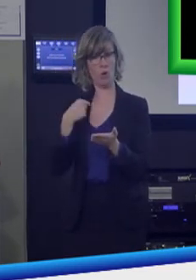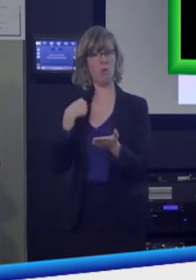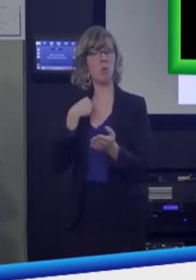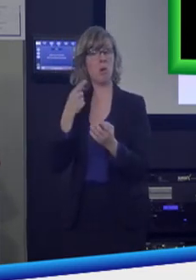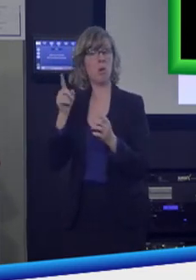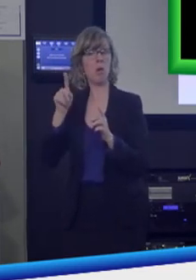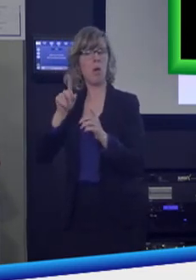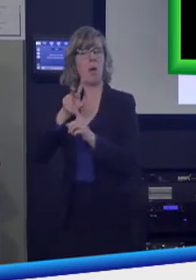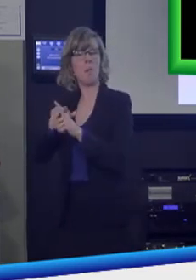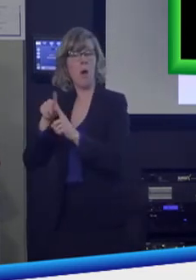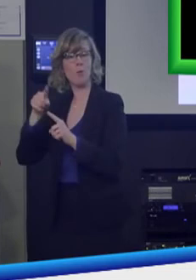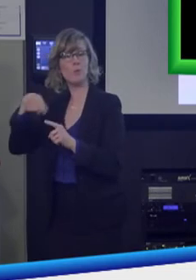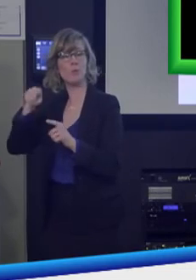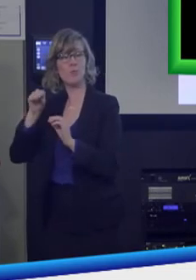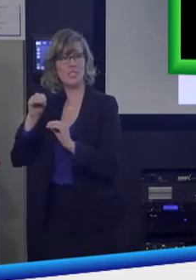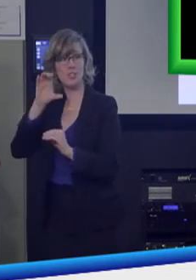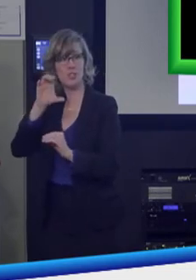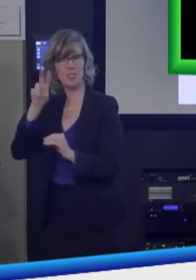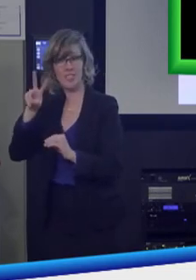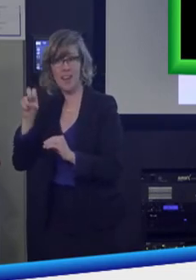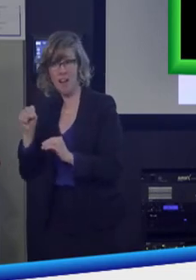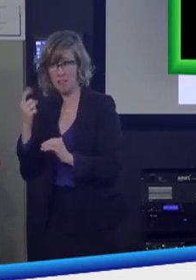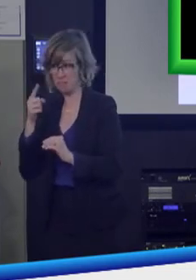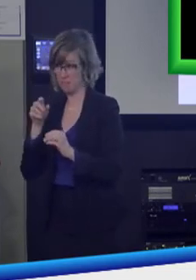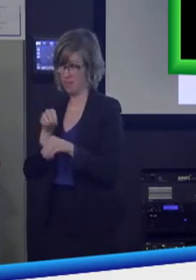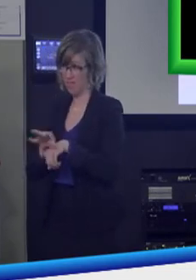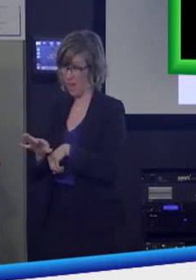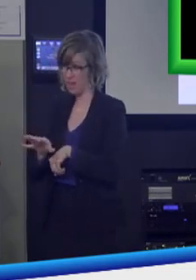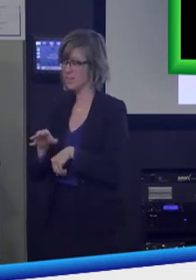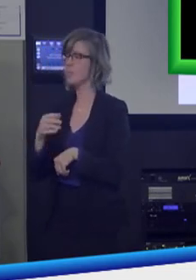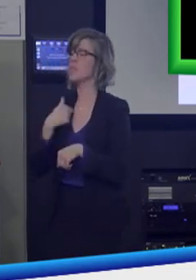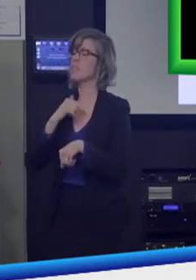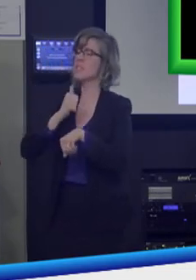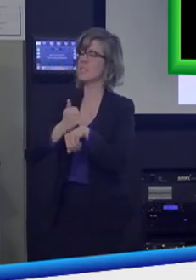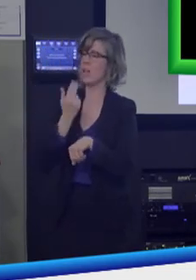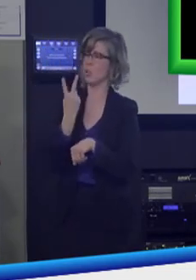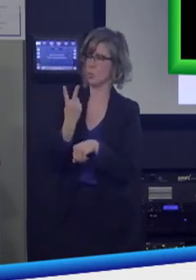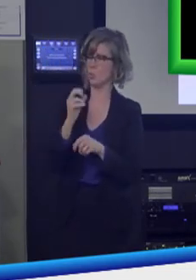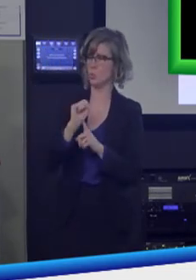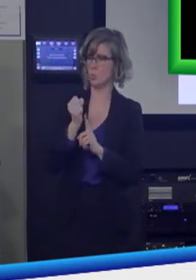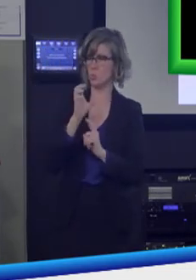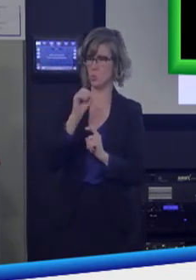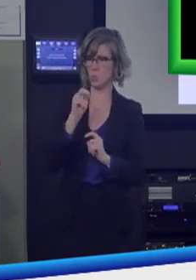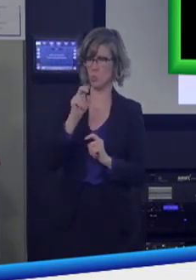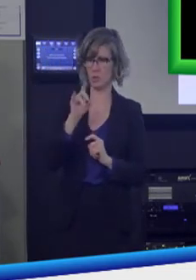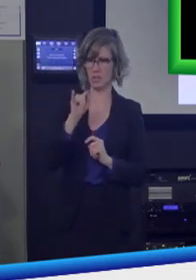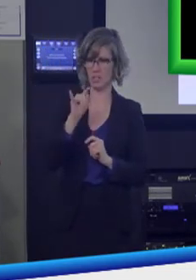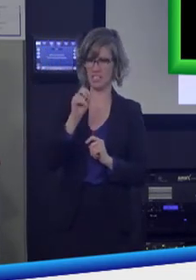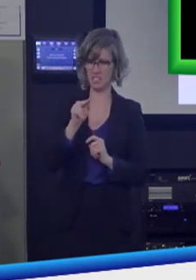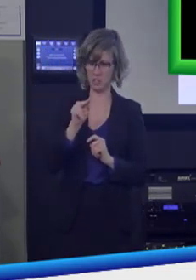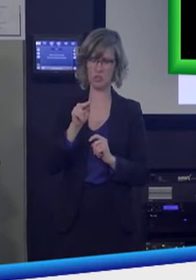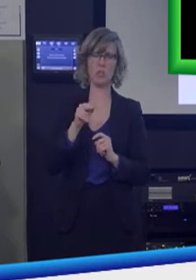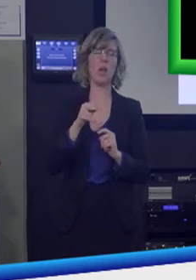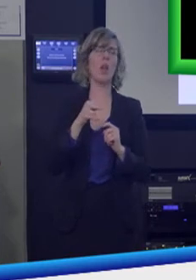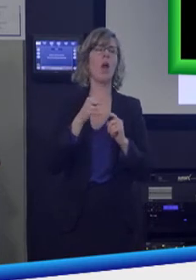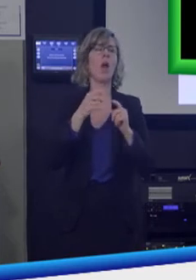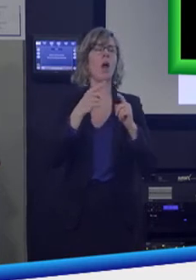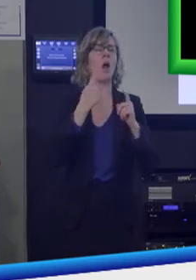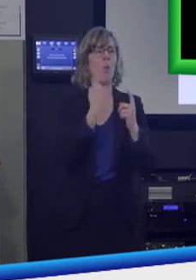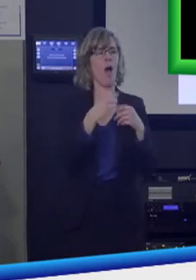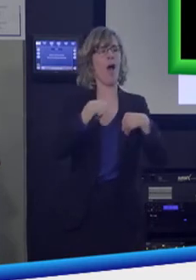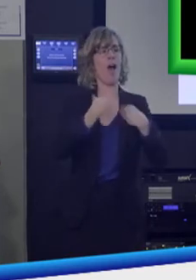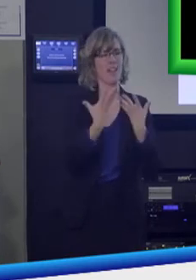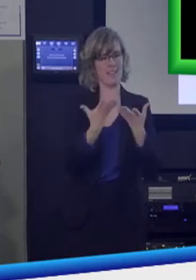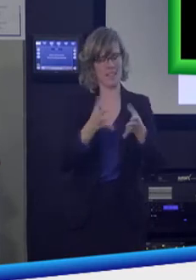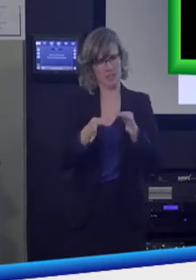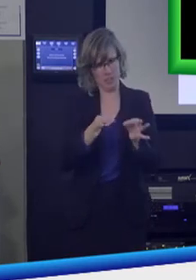skills. And we had these two conditions. I won't go too much into the detail, but you'll get the high guidance condition